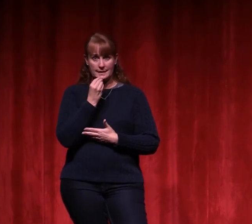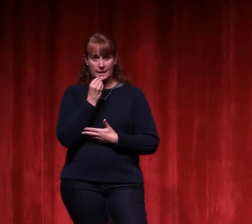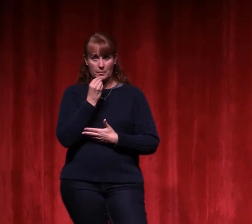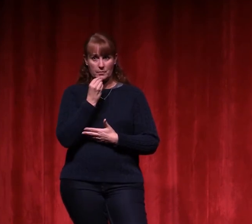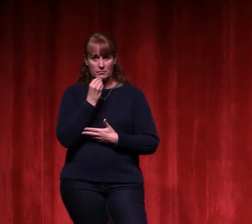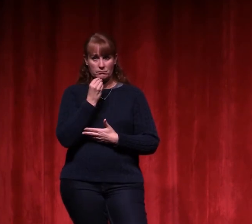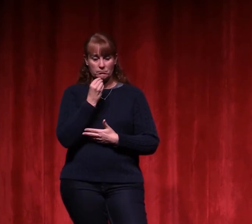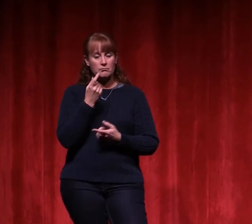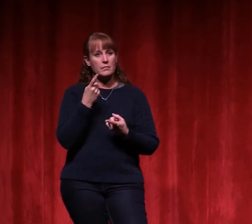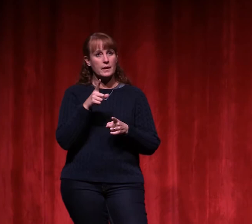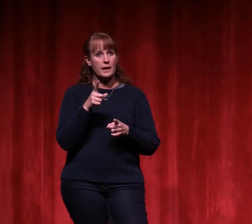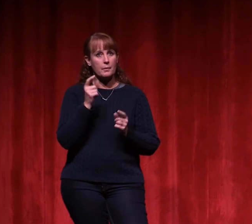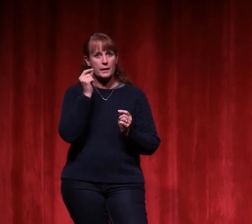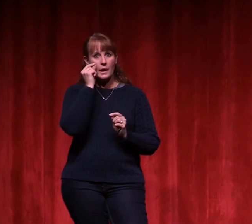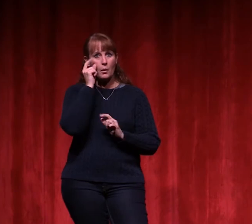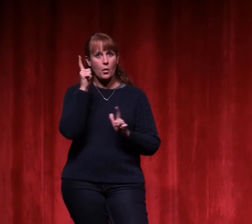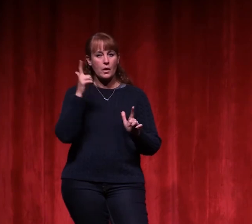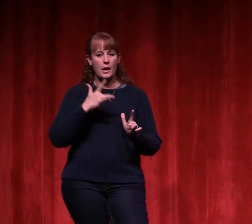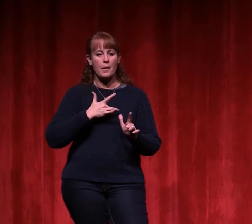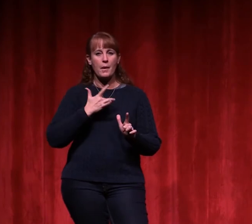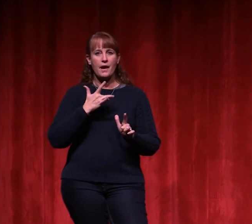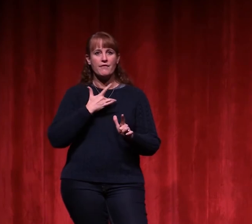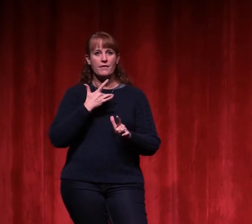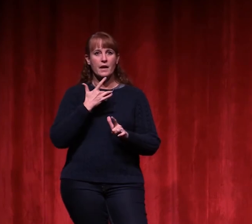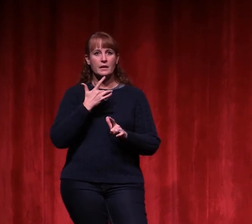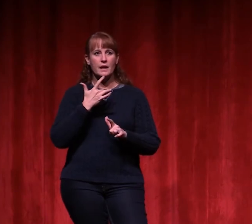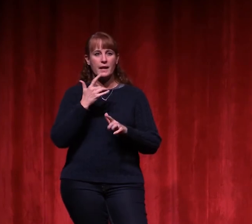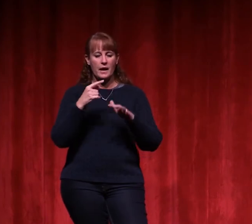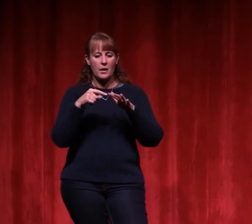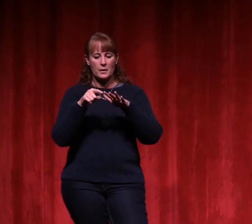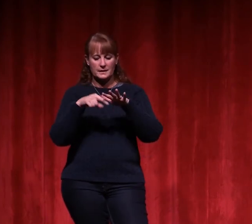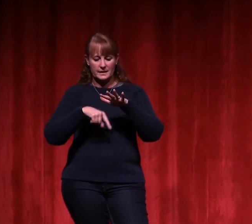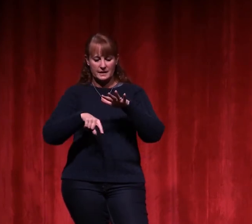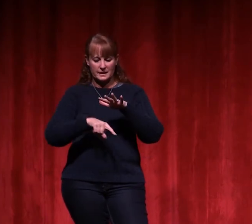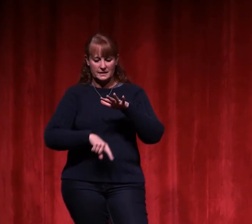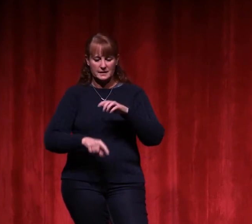woke up, I felt like I was in the bottom of this deep,